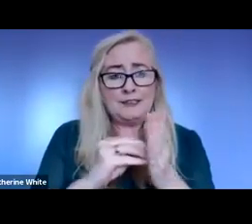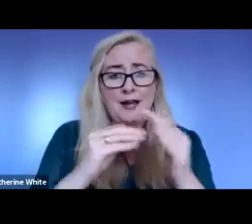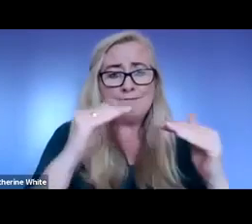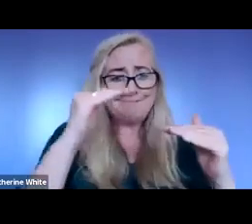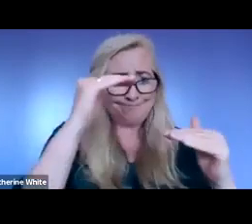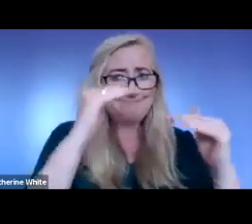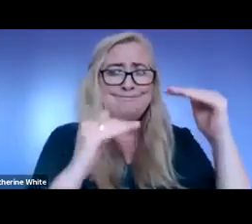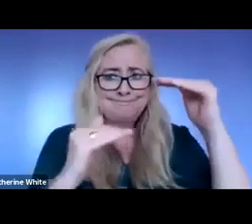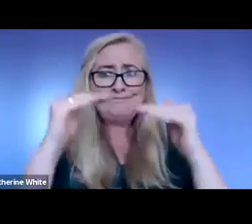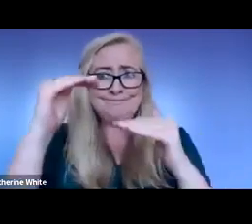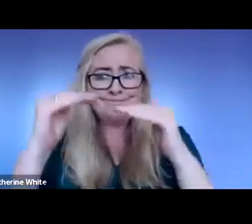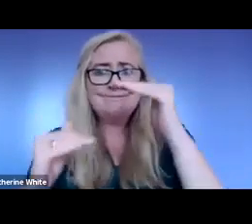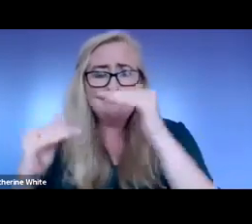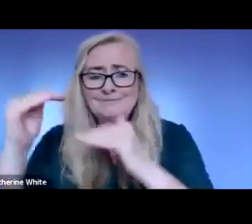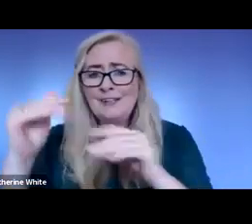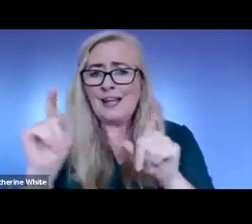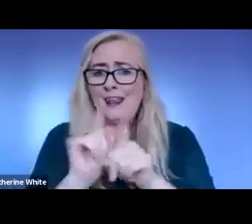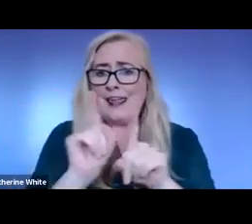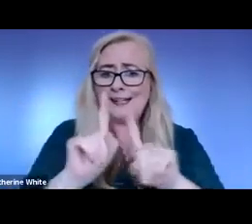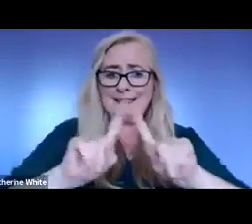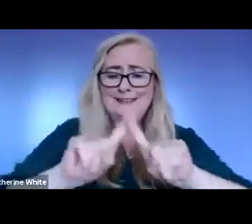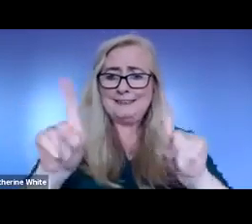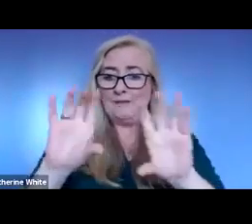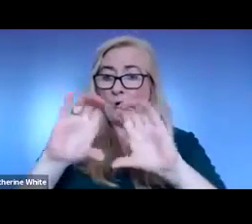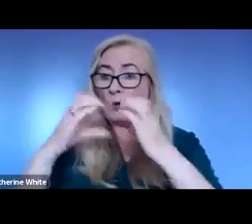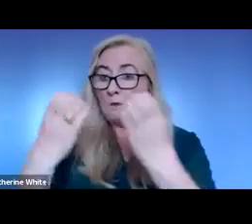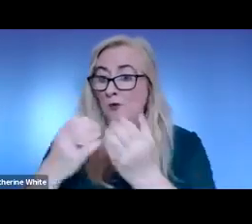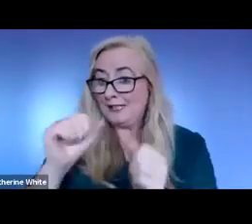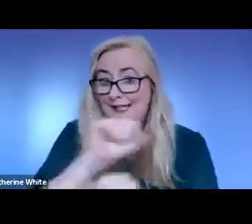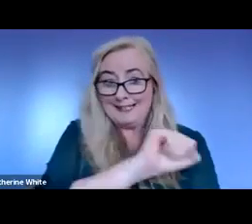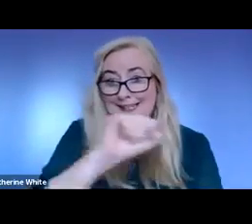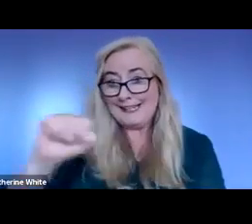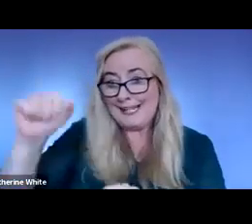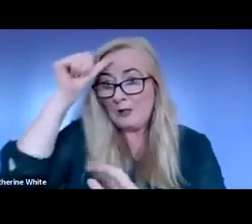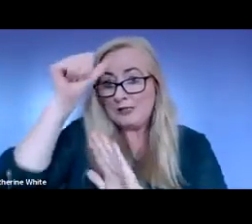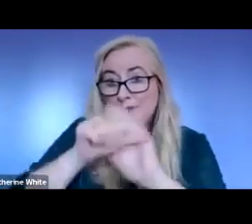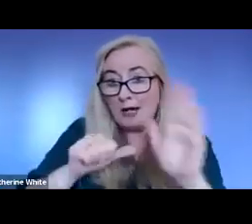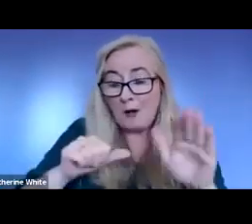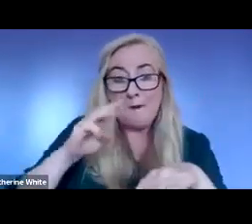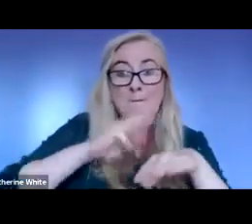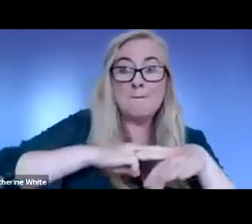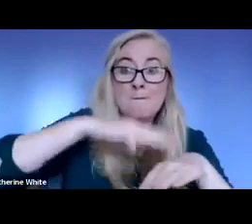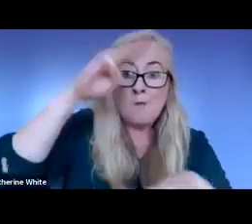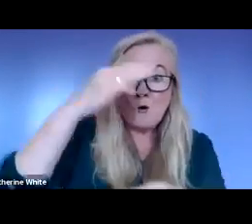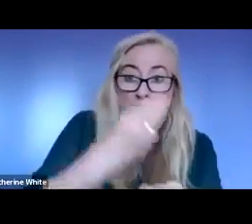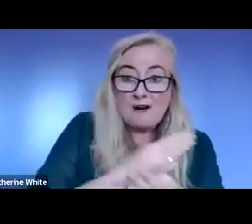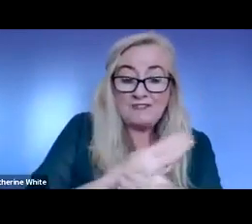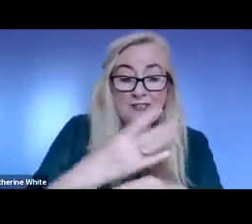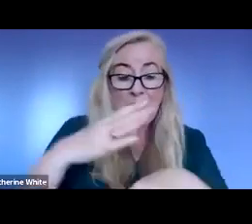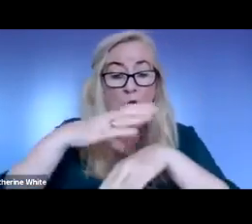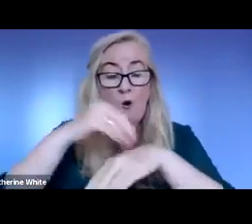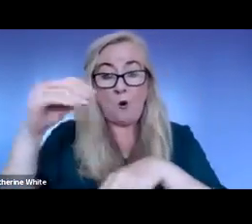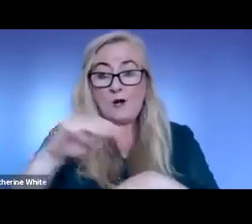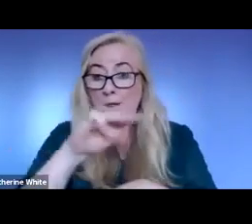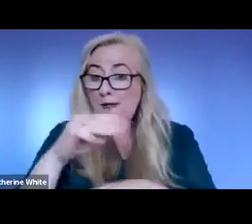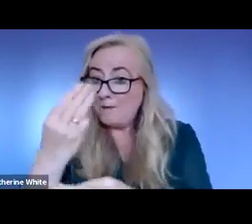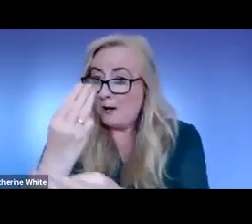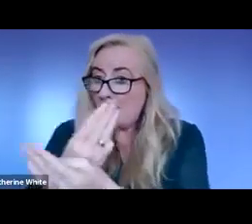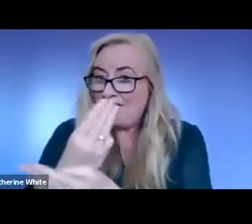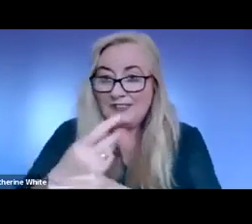in terms of different communities experience higher rates of poverty. Older people experience poverty